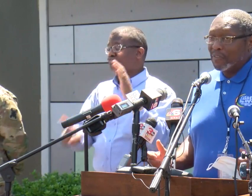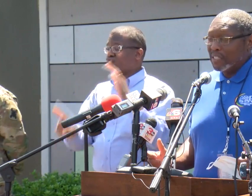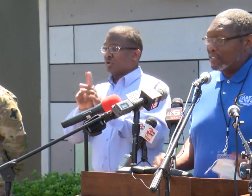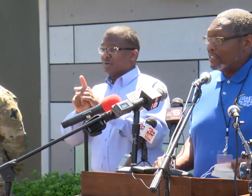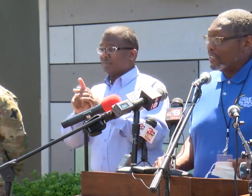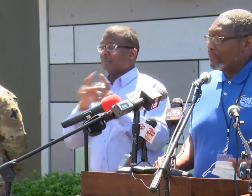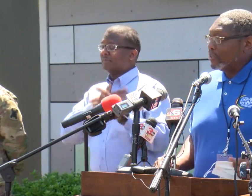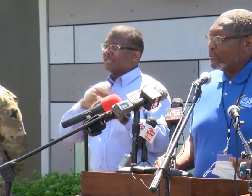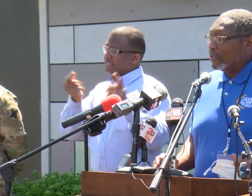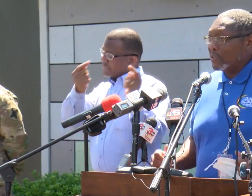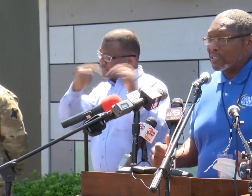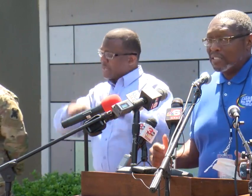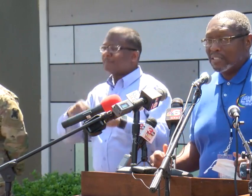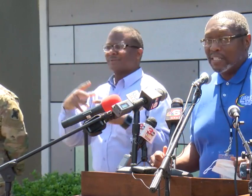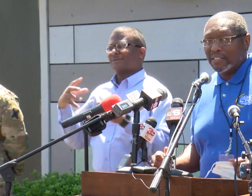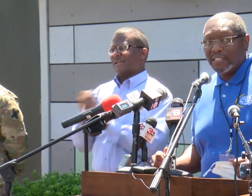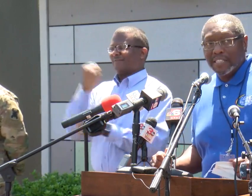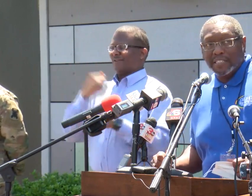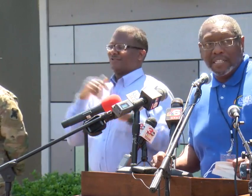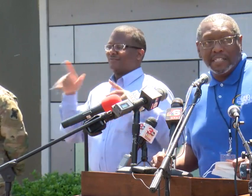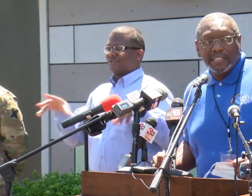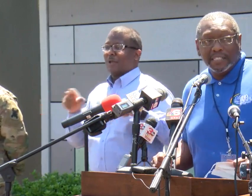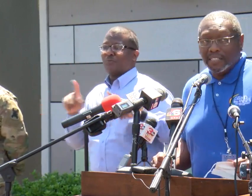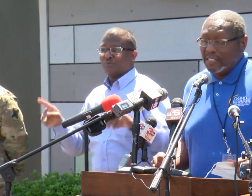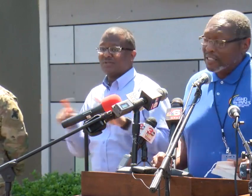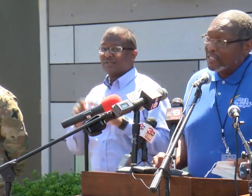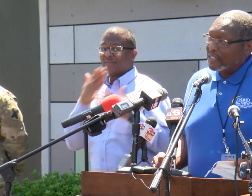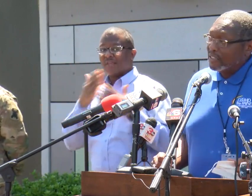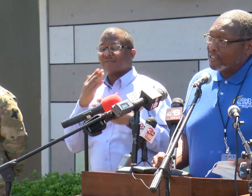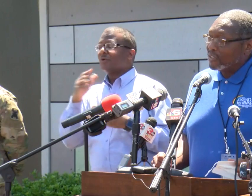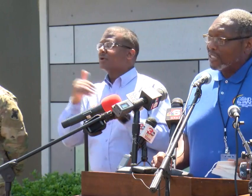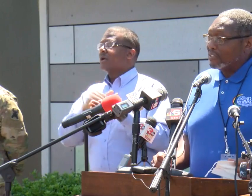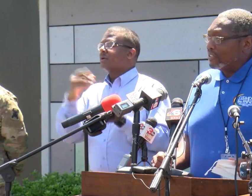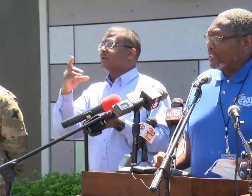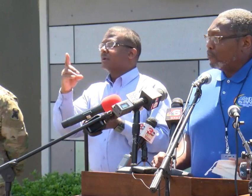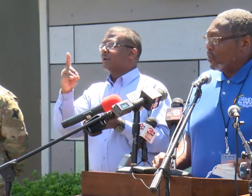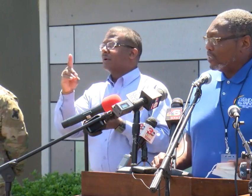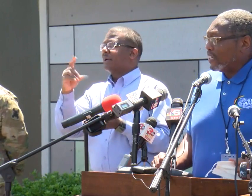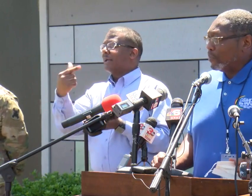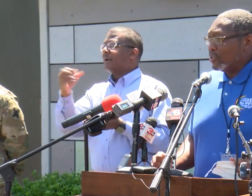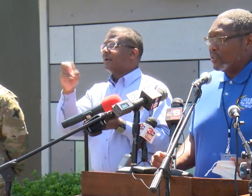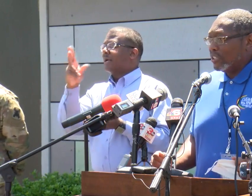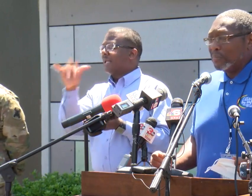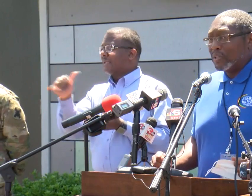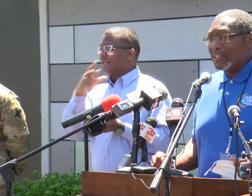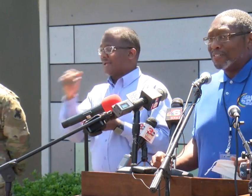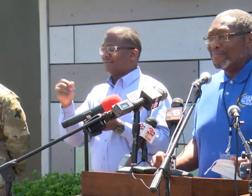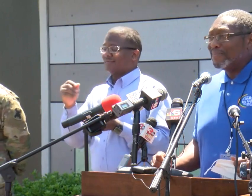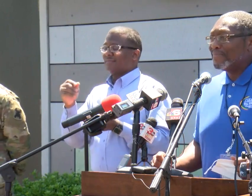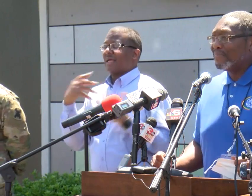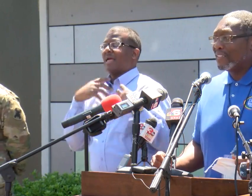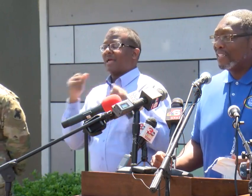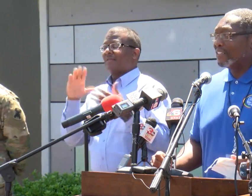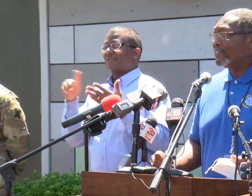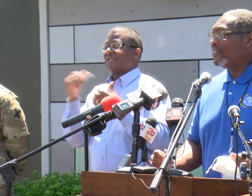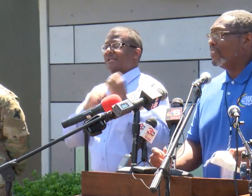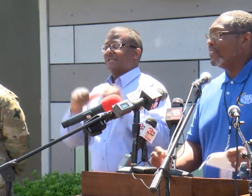and take advantage of this opportunity. And once again, thank you to Dr. Golly and the Health Sciences Center for this opportunity to partner.